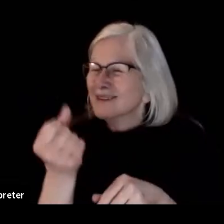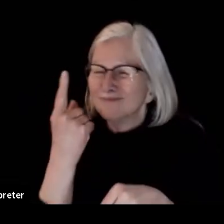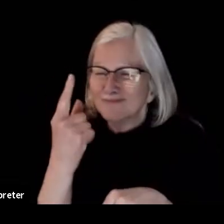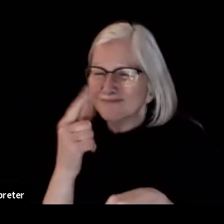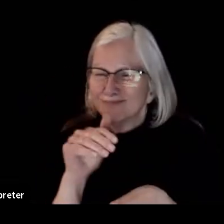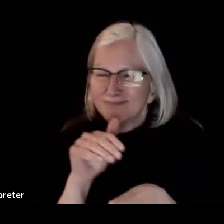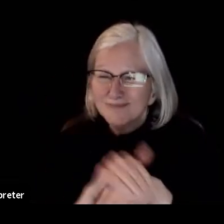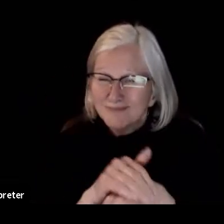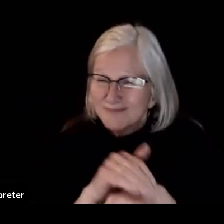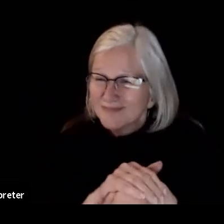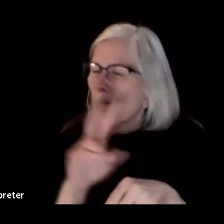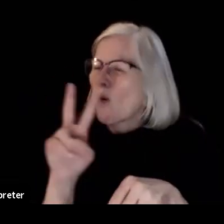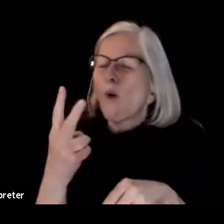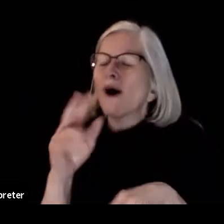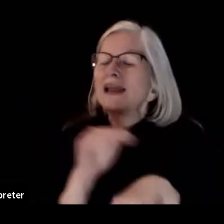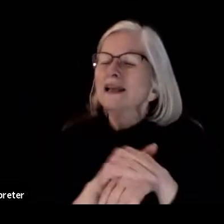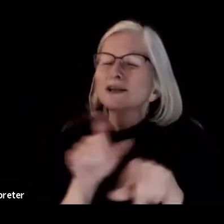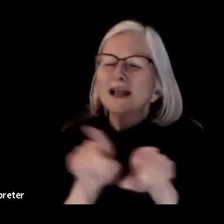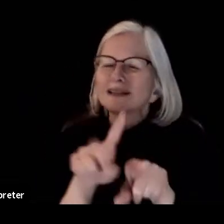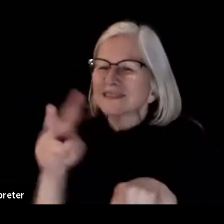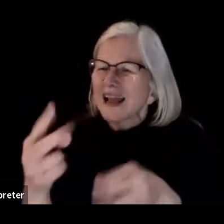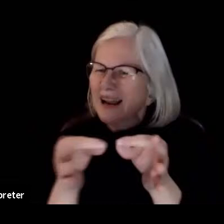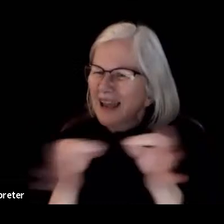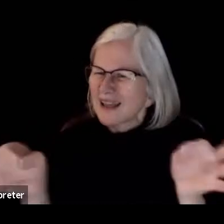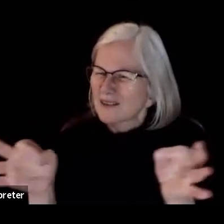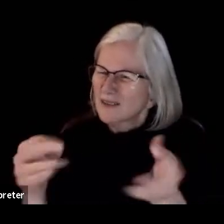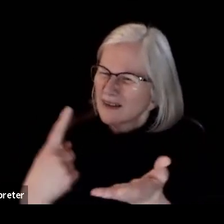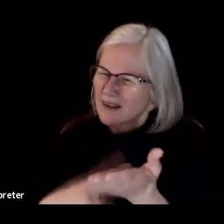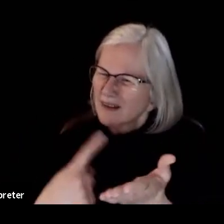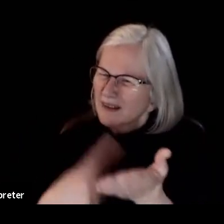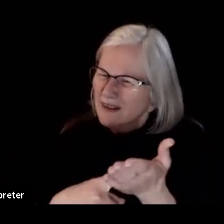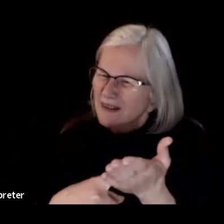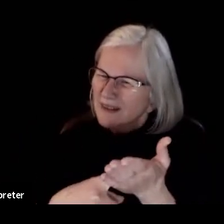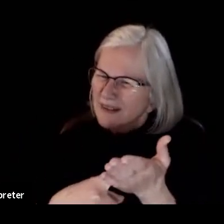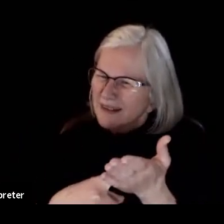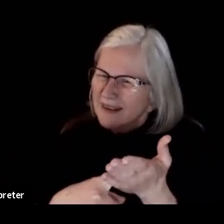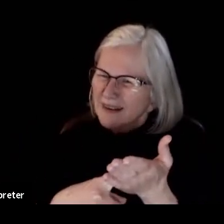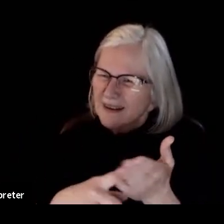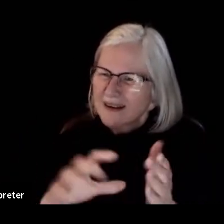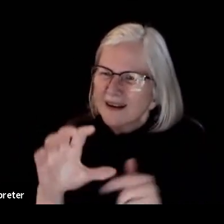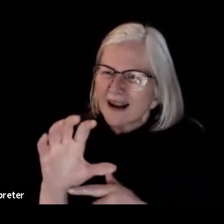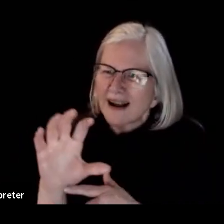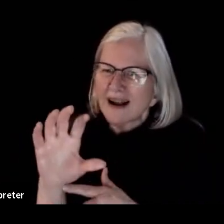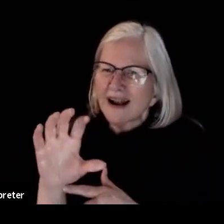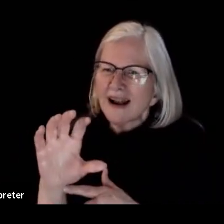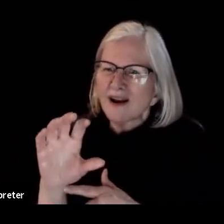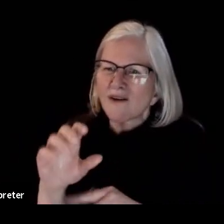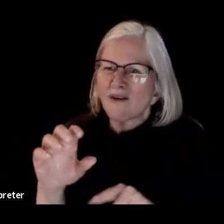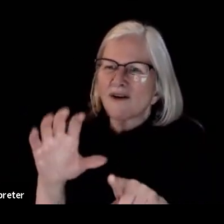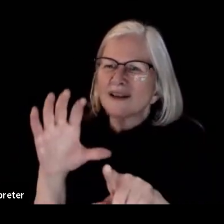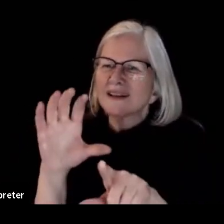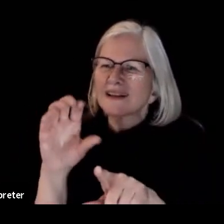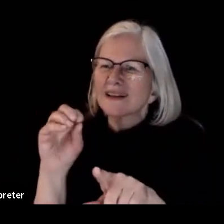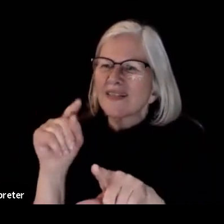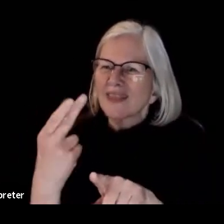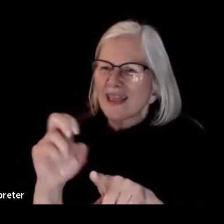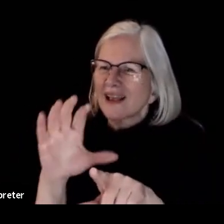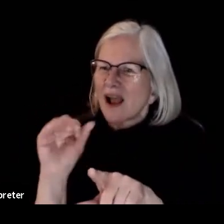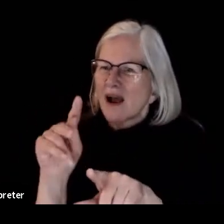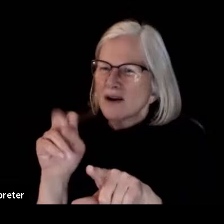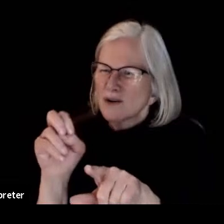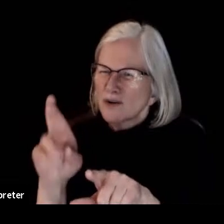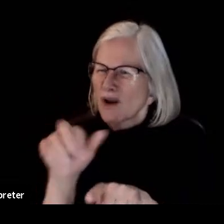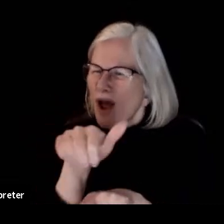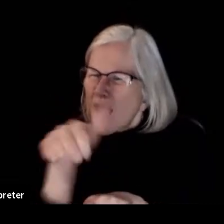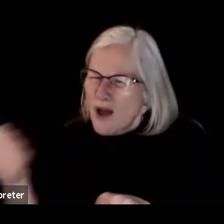expressing concerns to me that the connector itself is not offered in English or is only offered